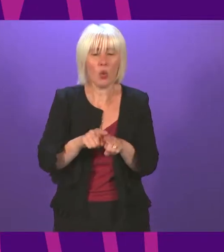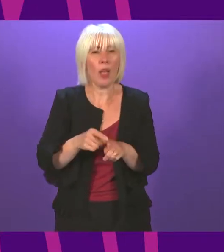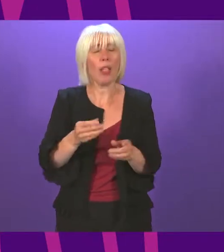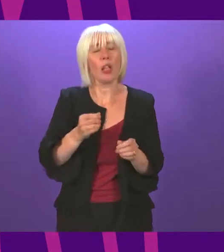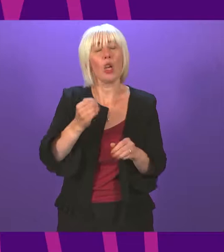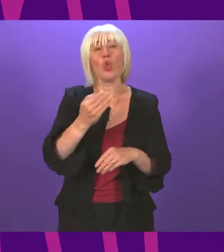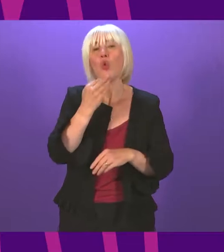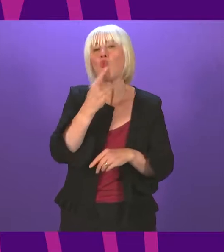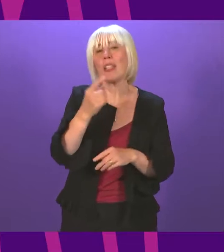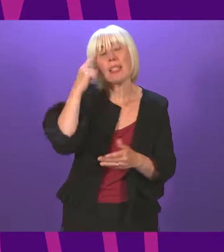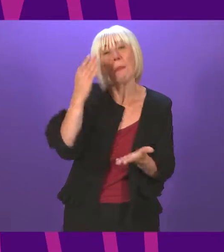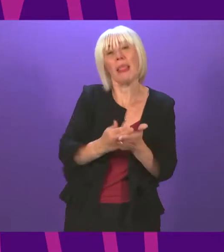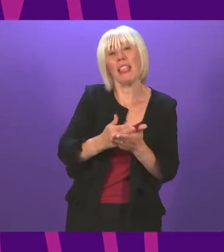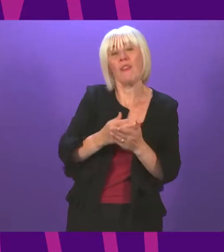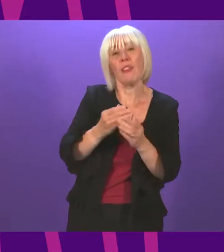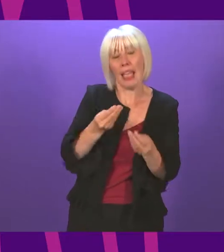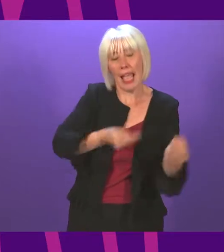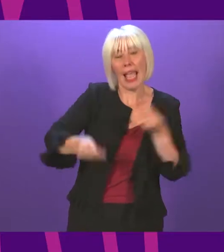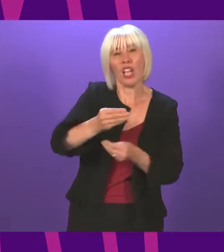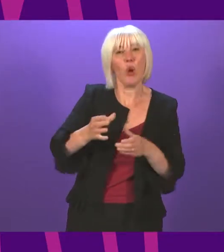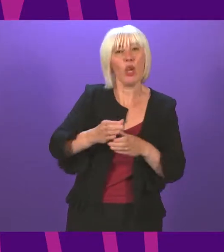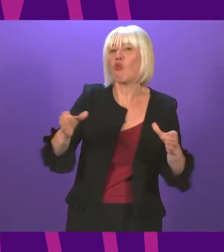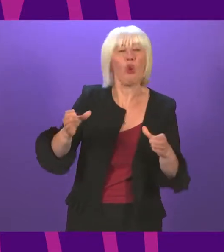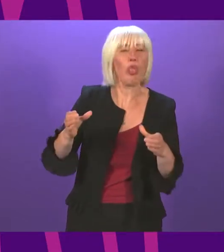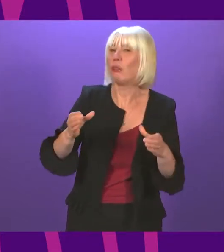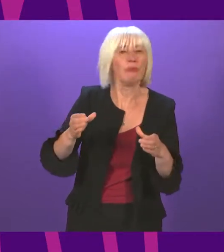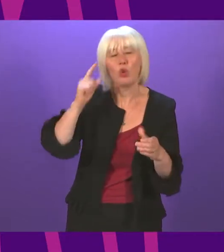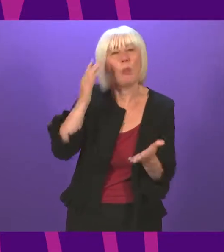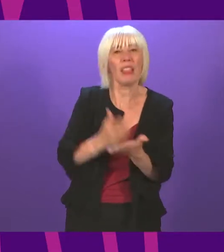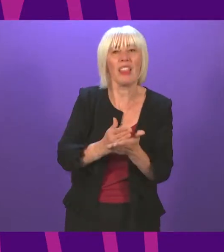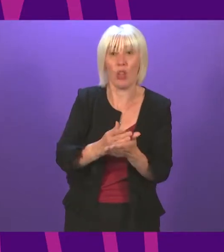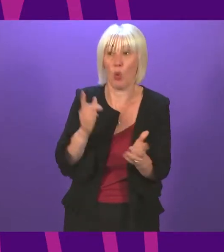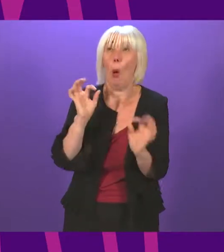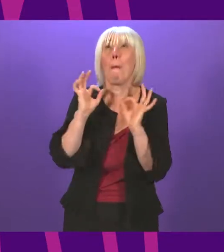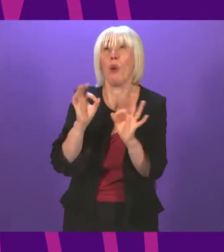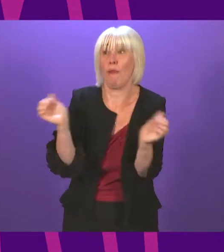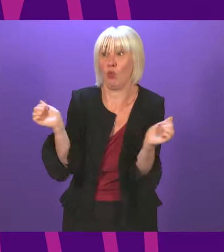economic growth, and in that respect, they have found the perfect coalition partner in the S&P.